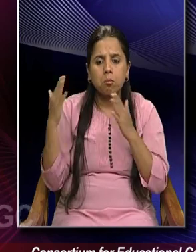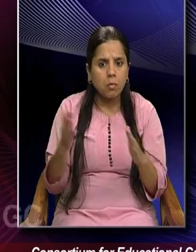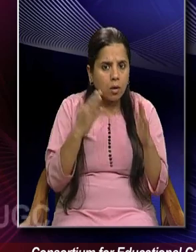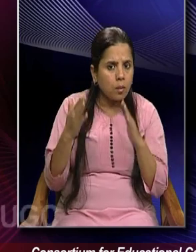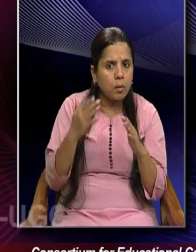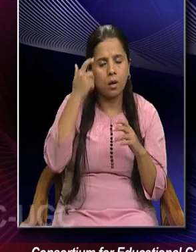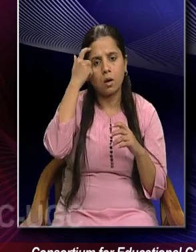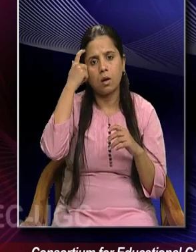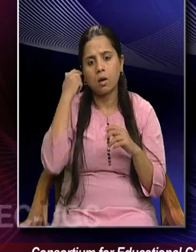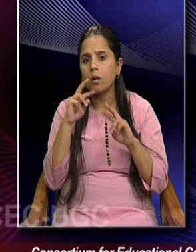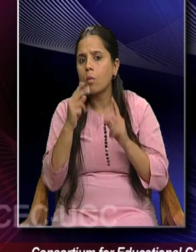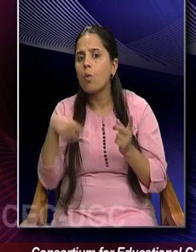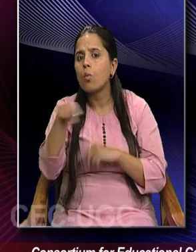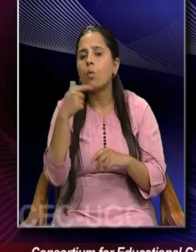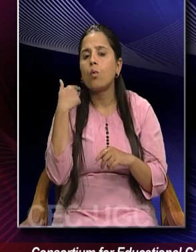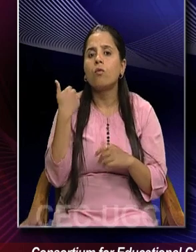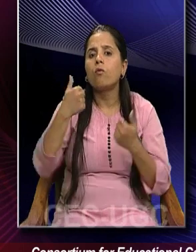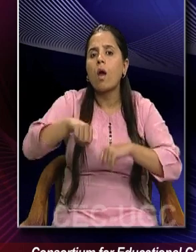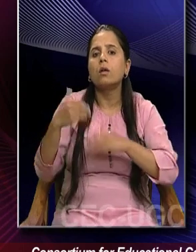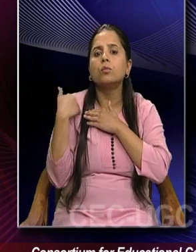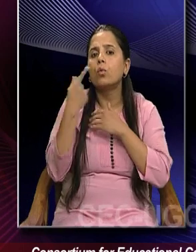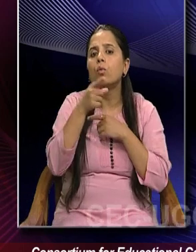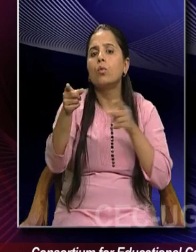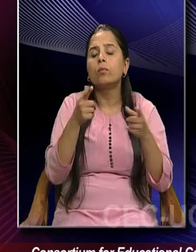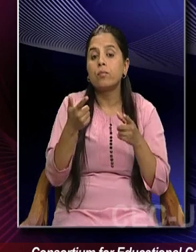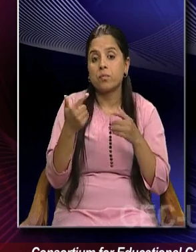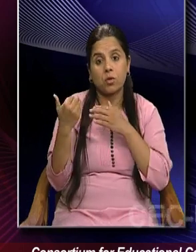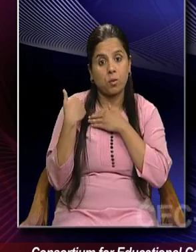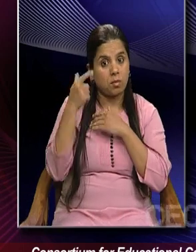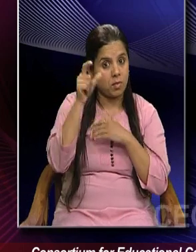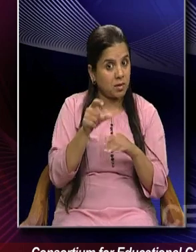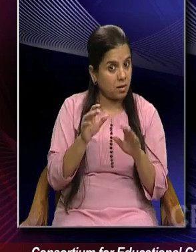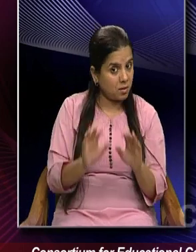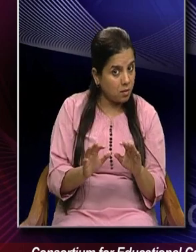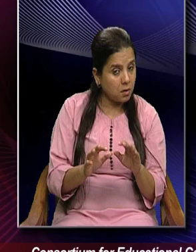or response? So, responsible